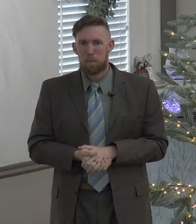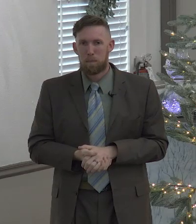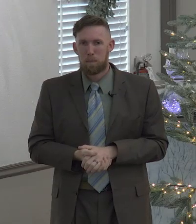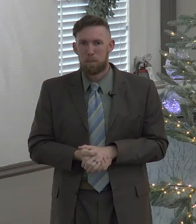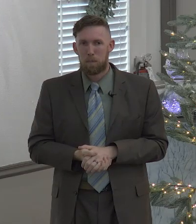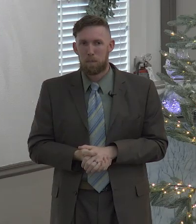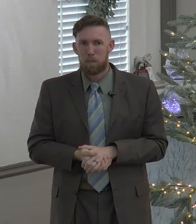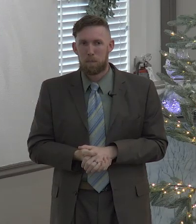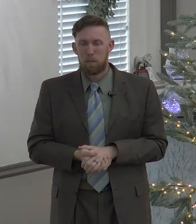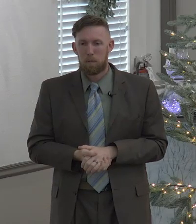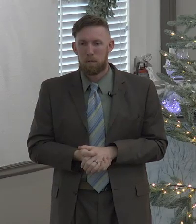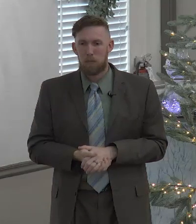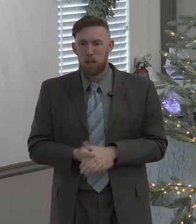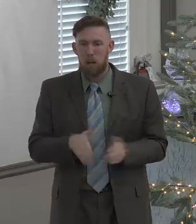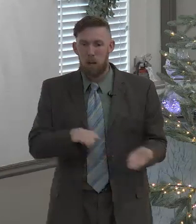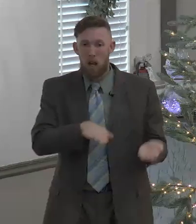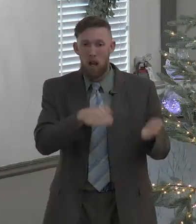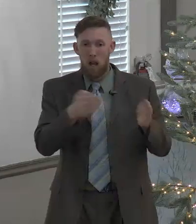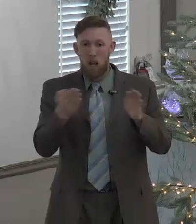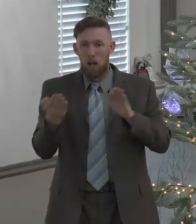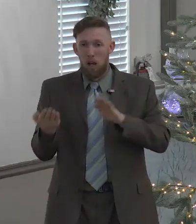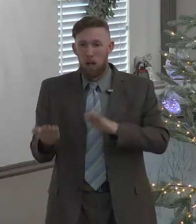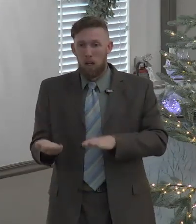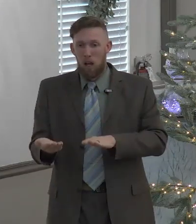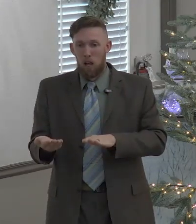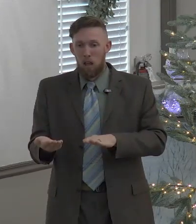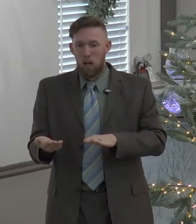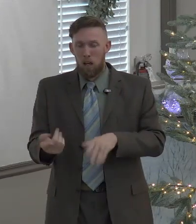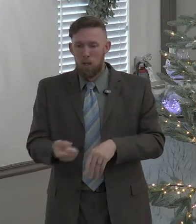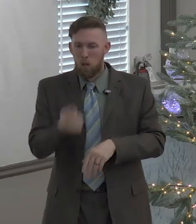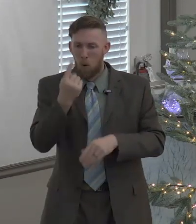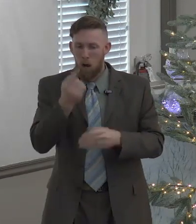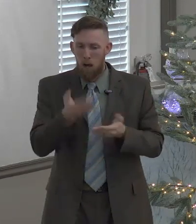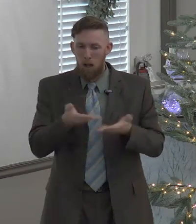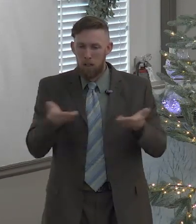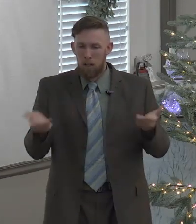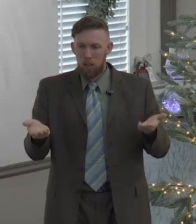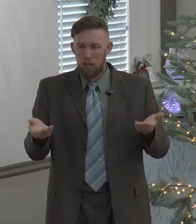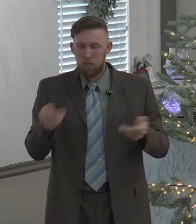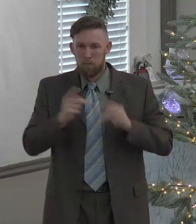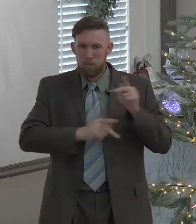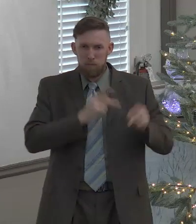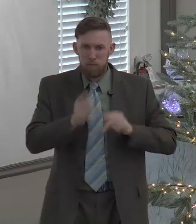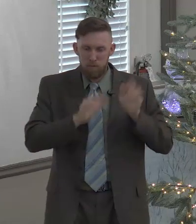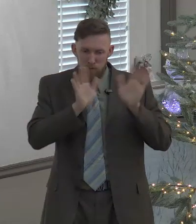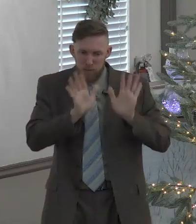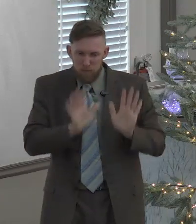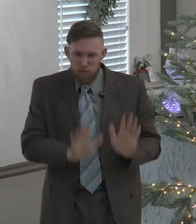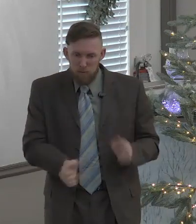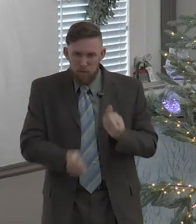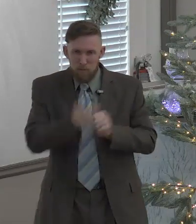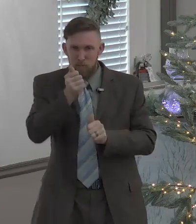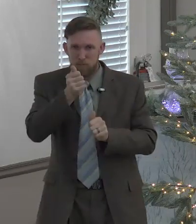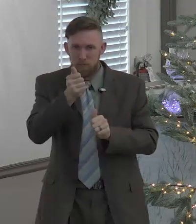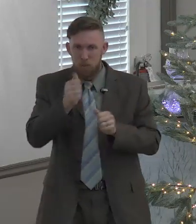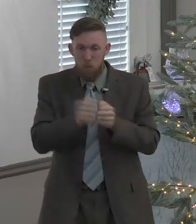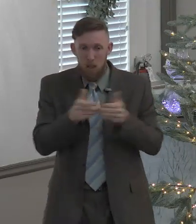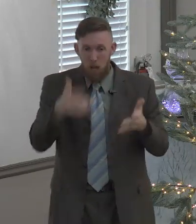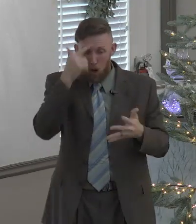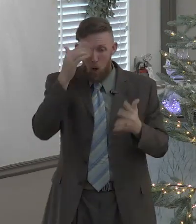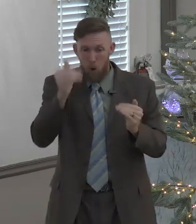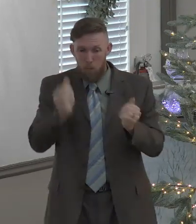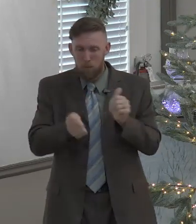of death. You see, death is the single greatest hopeless and most desperate